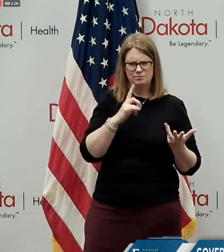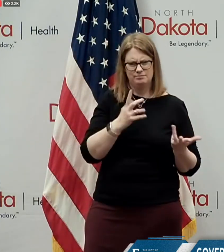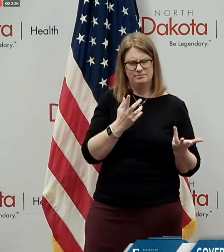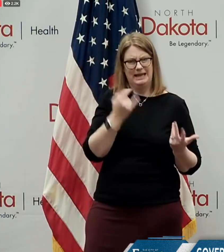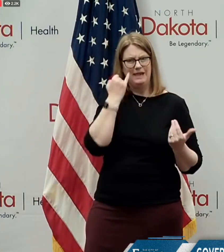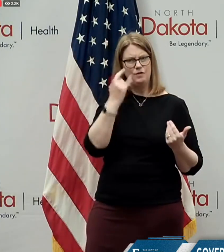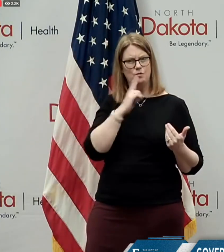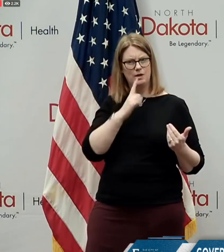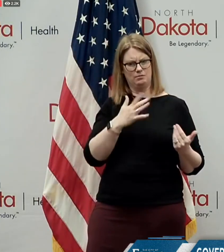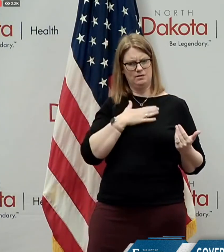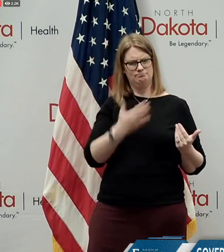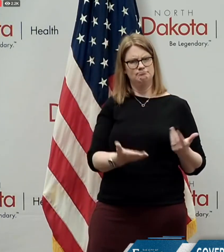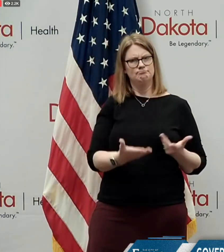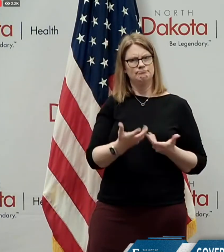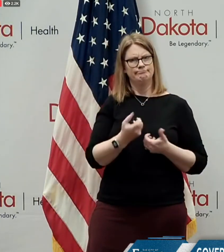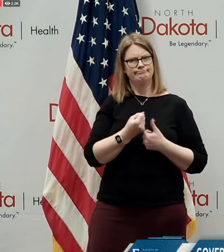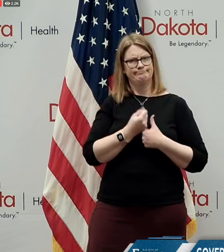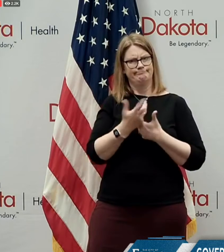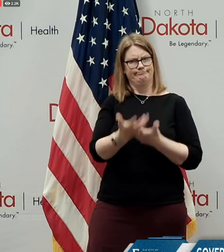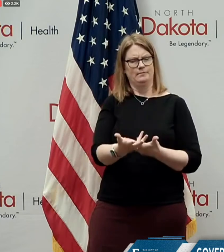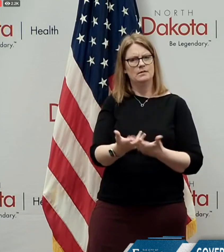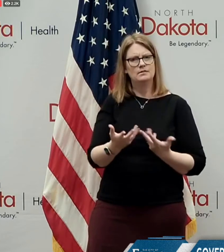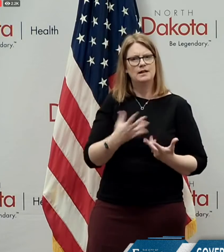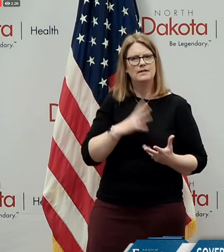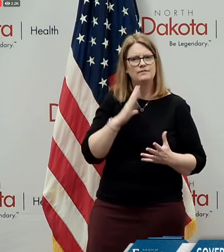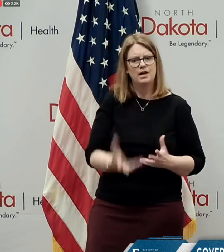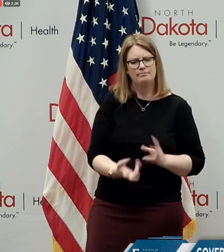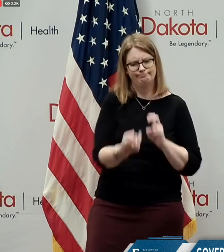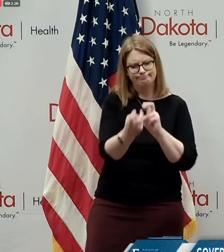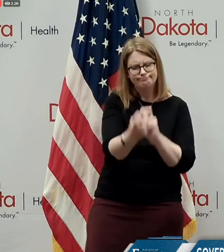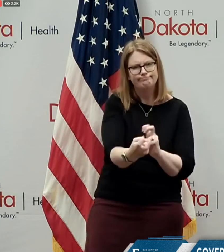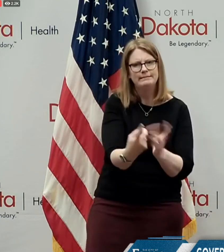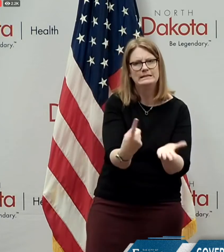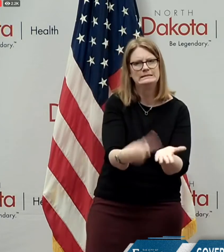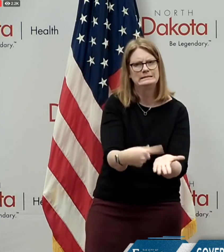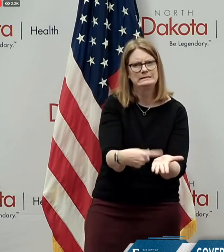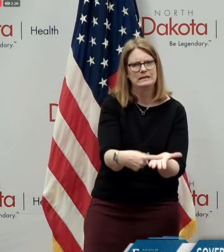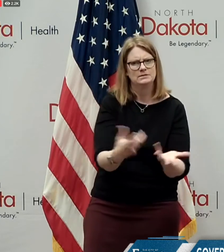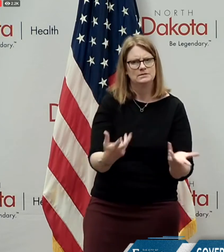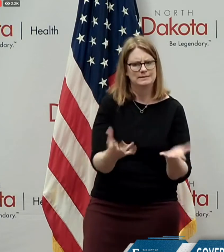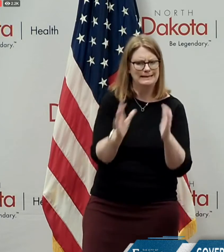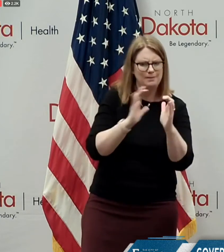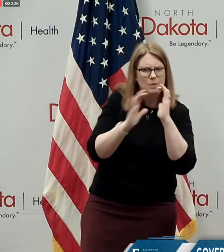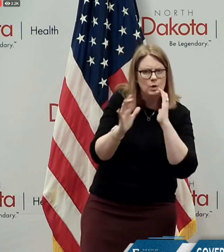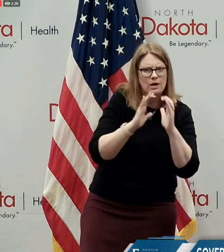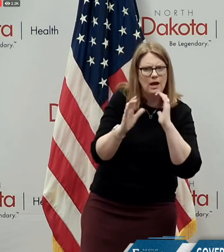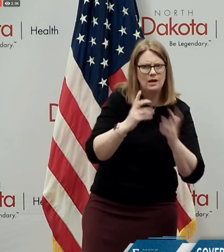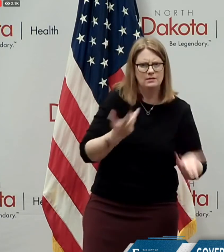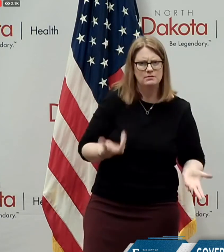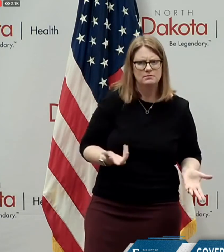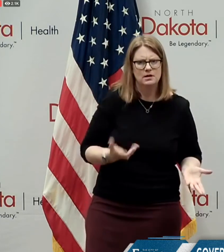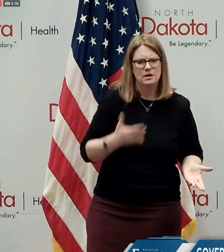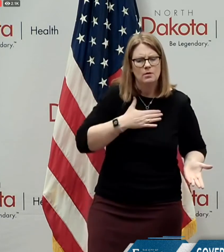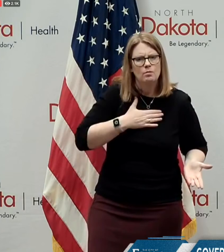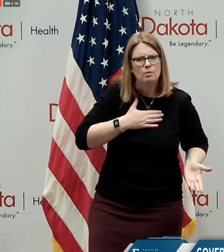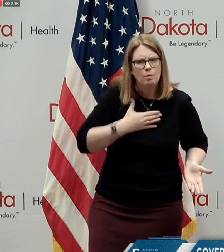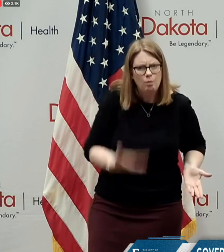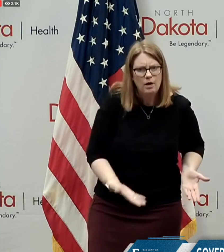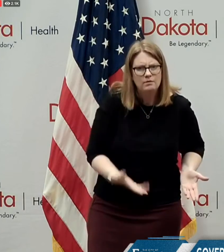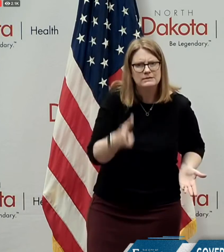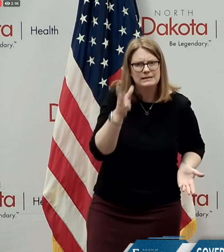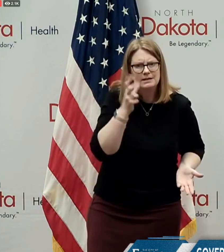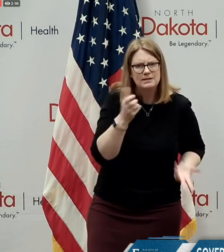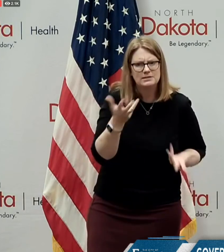us, identify your organization, and let's sit down and have a conversation. I think we've got a deep track record of willing to listen and create space